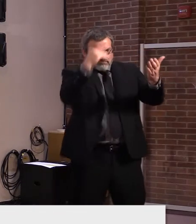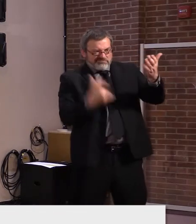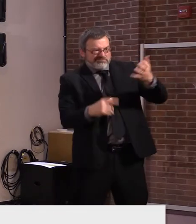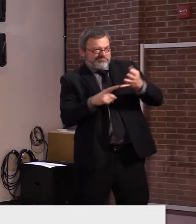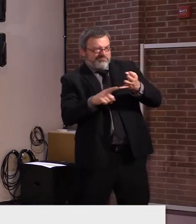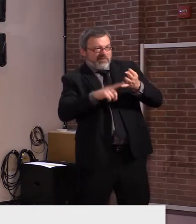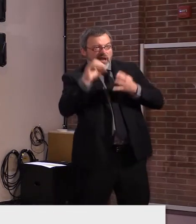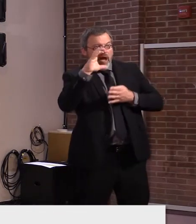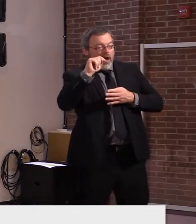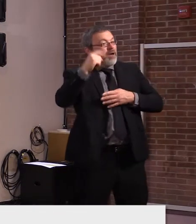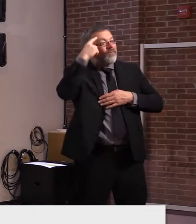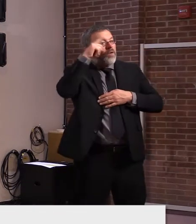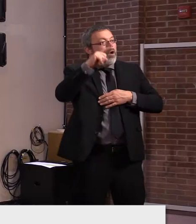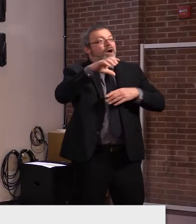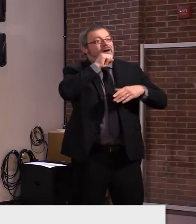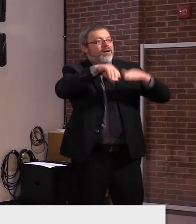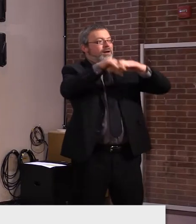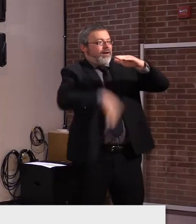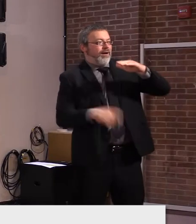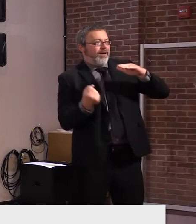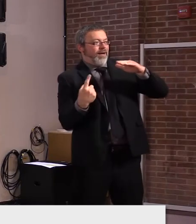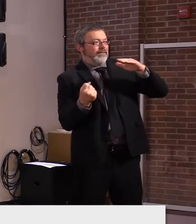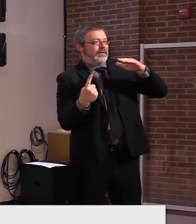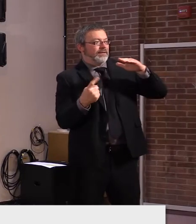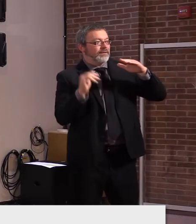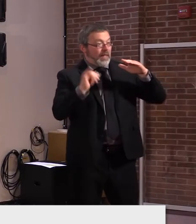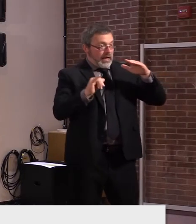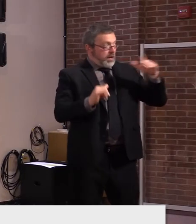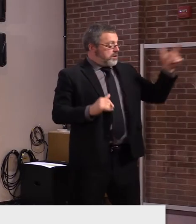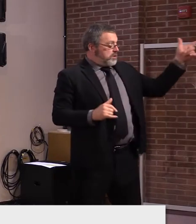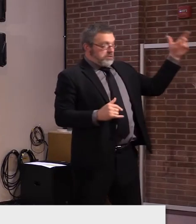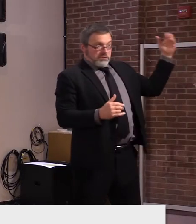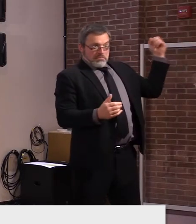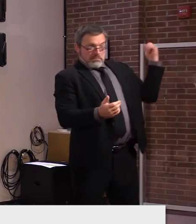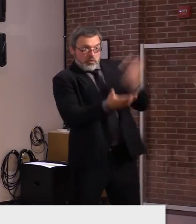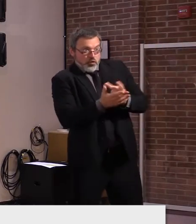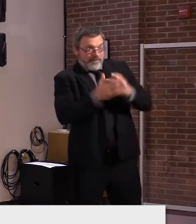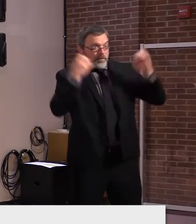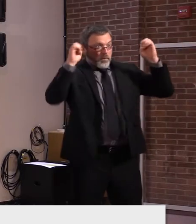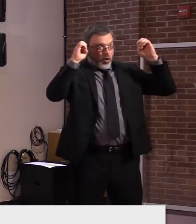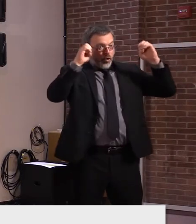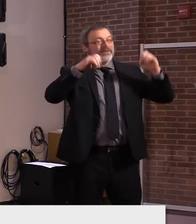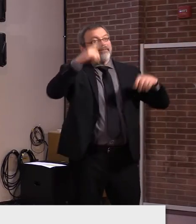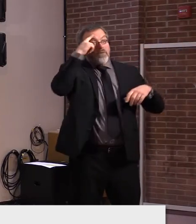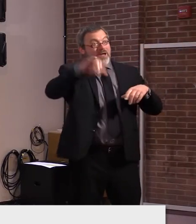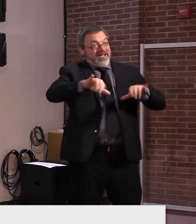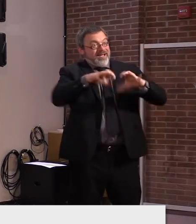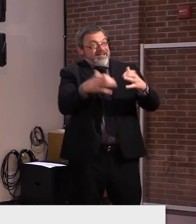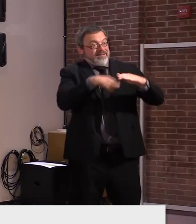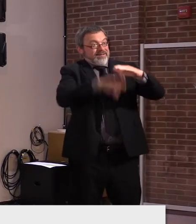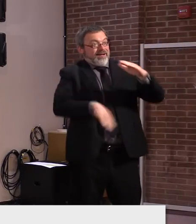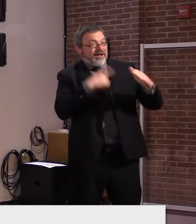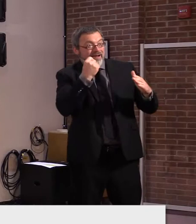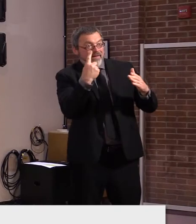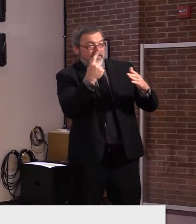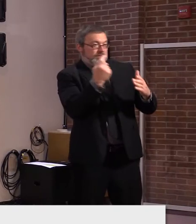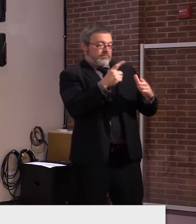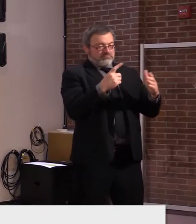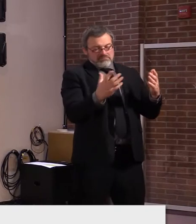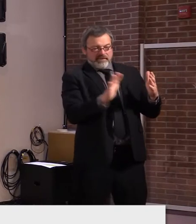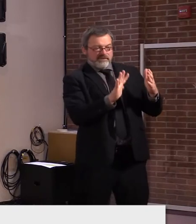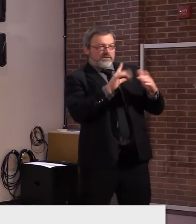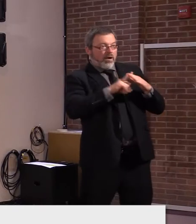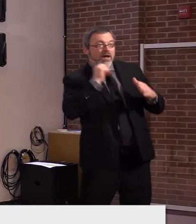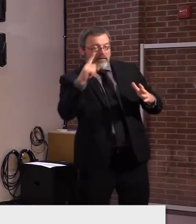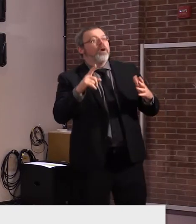FDA's conclusions, the CDC will typically make a decision on approval within a week. Turning to our state's